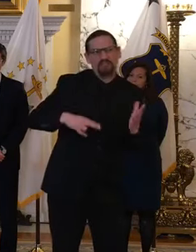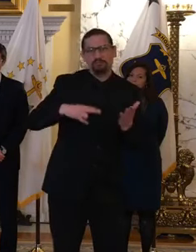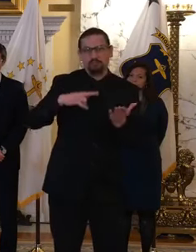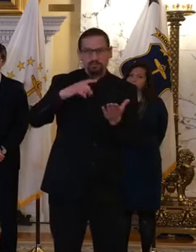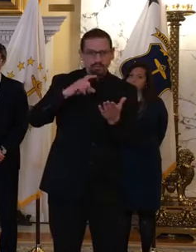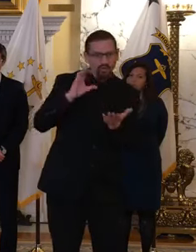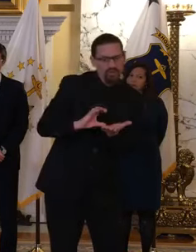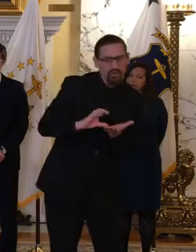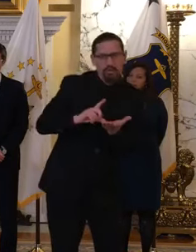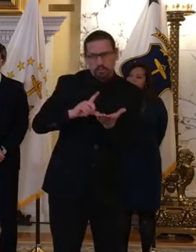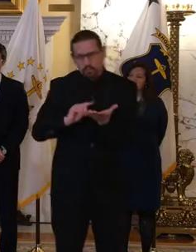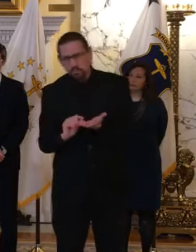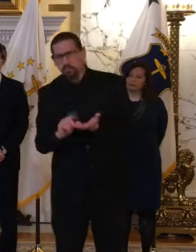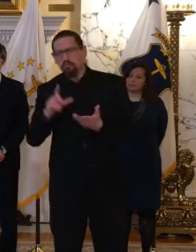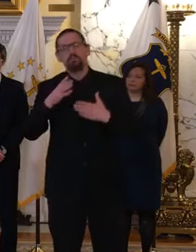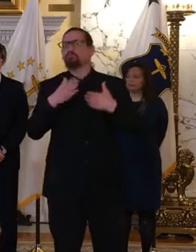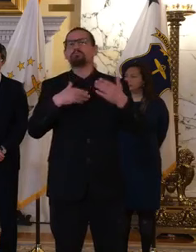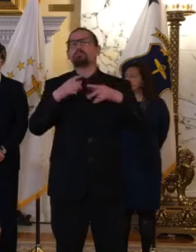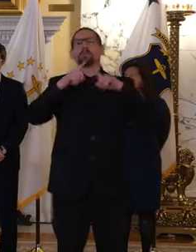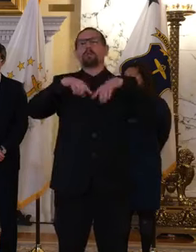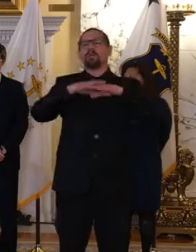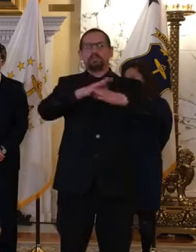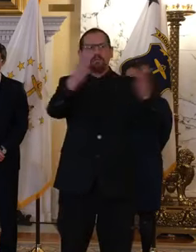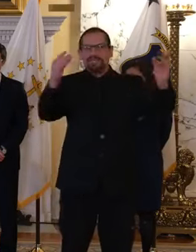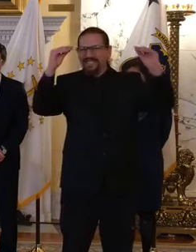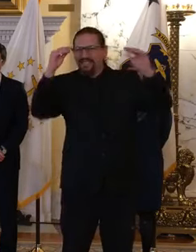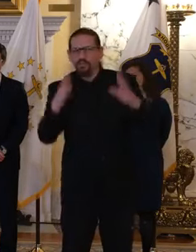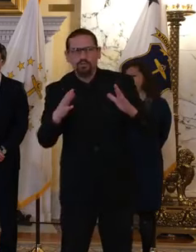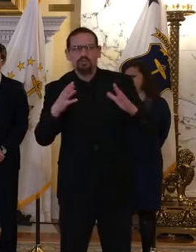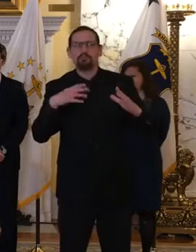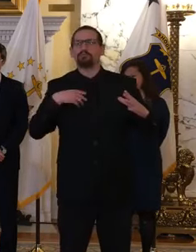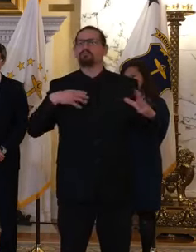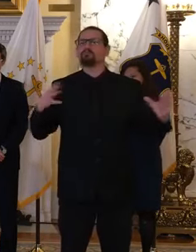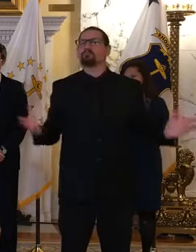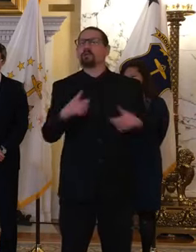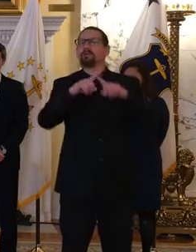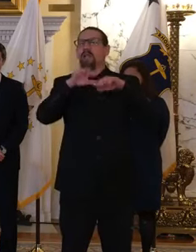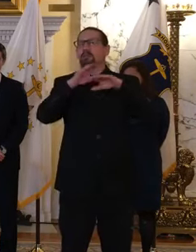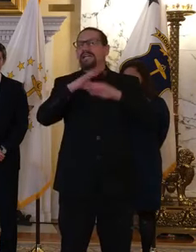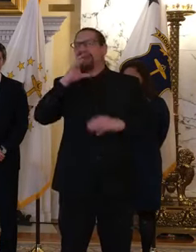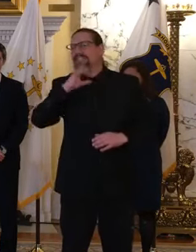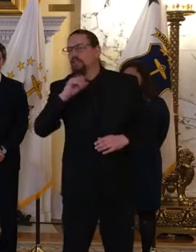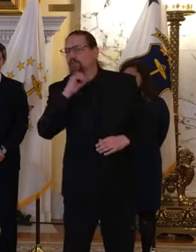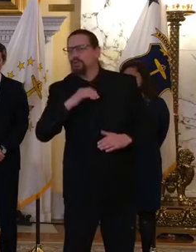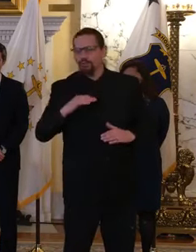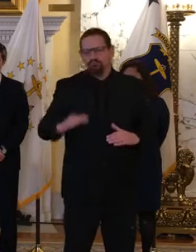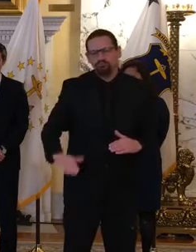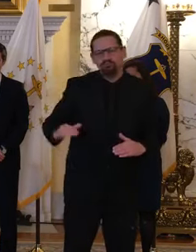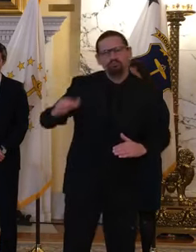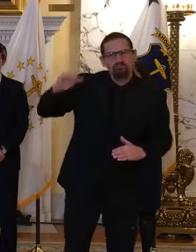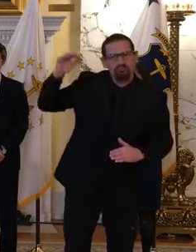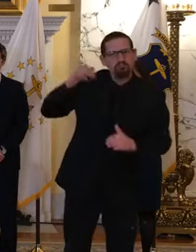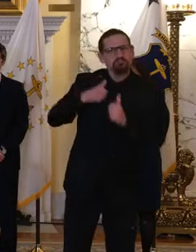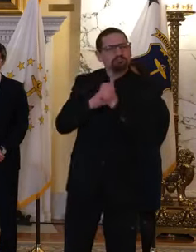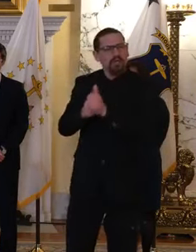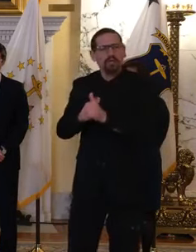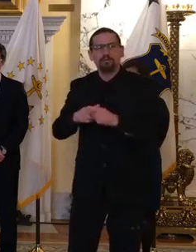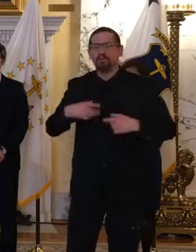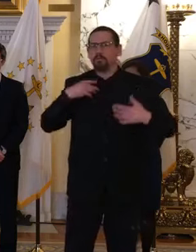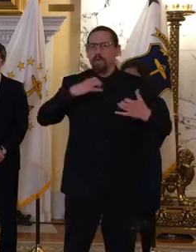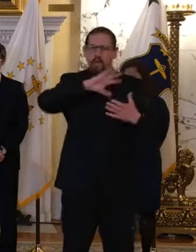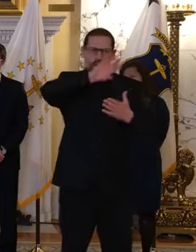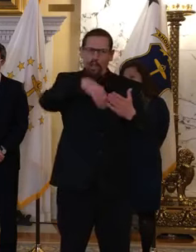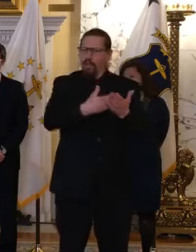your grade level. But I want everybody reading every single day in the month of April.